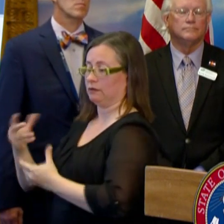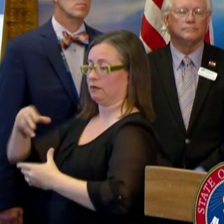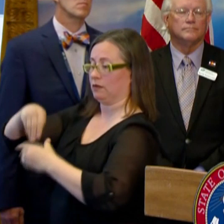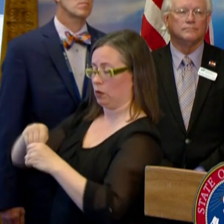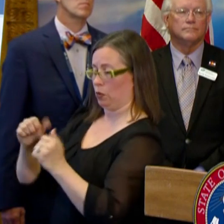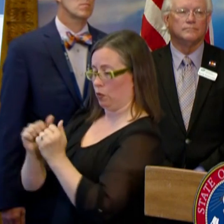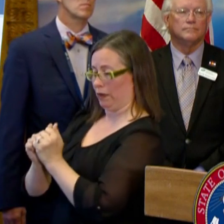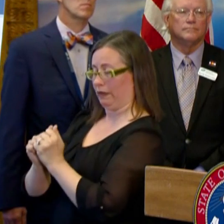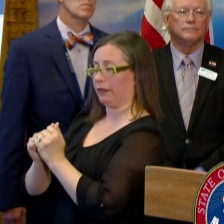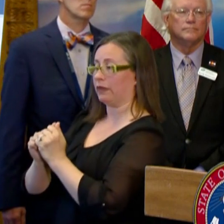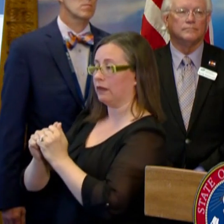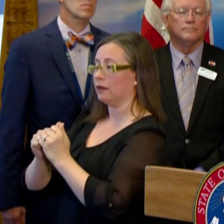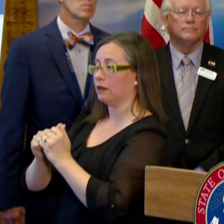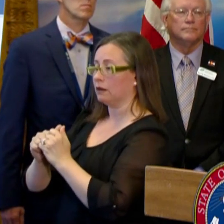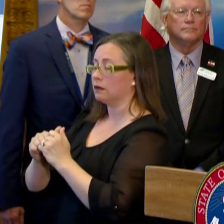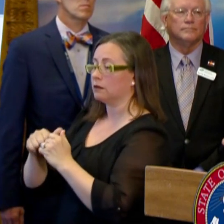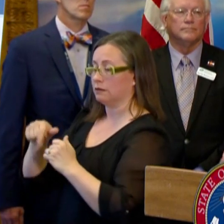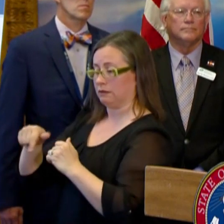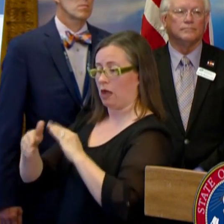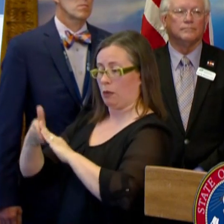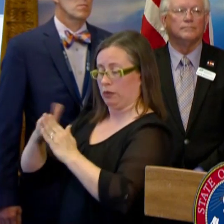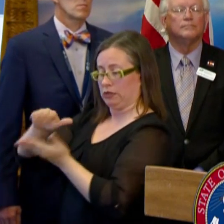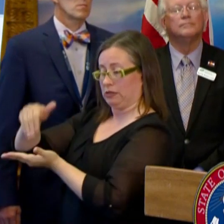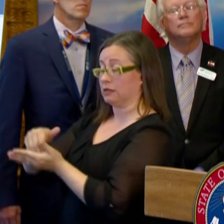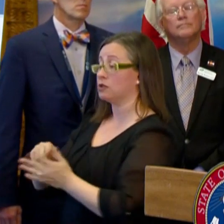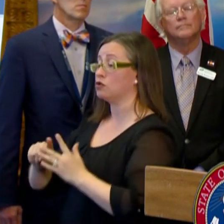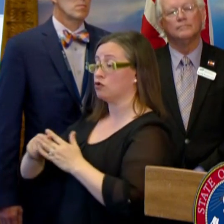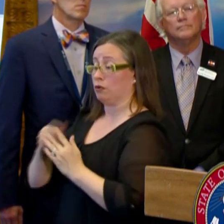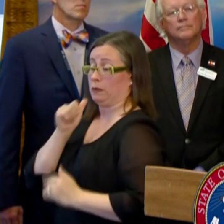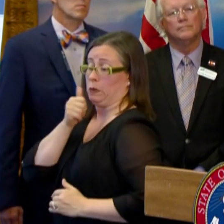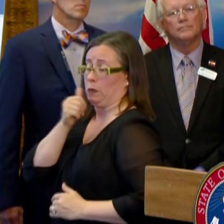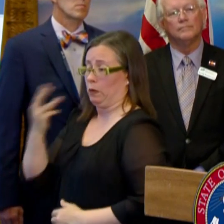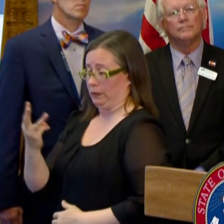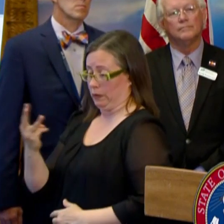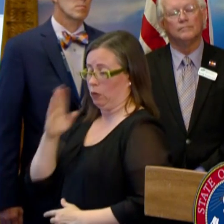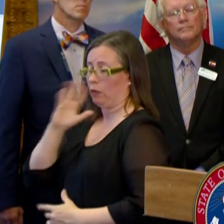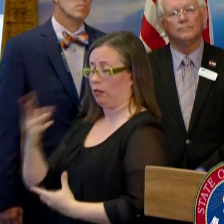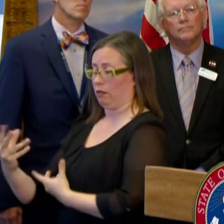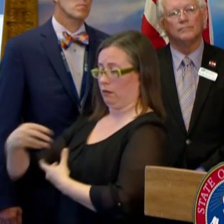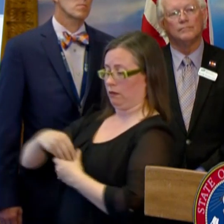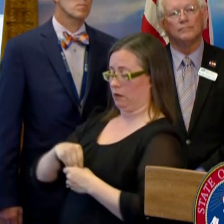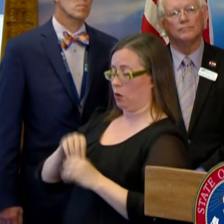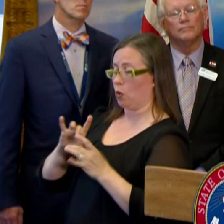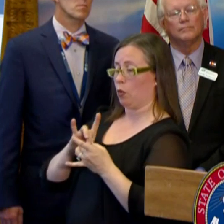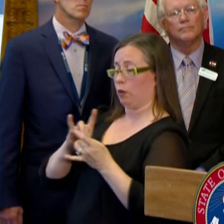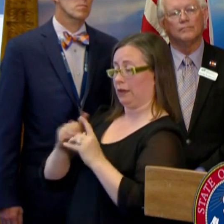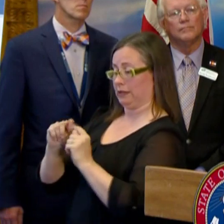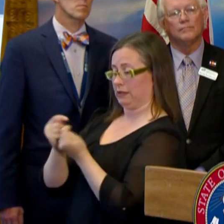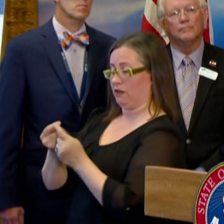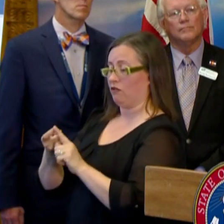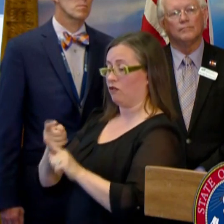add more if the situation warrants. Beginning Wednesday, tomorrow, we'll also integrate a coordination team